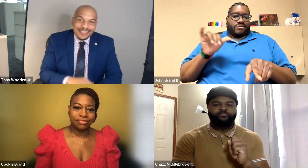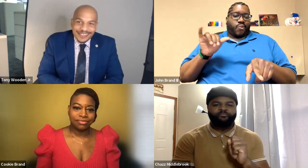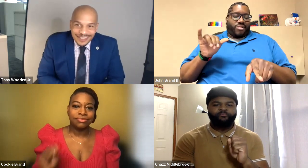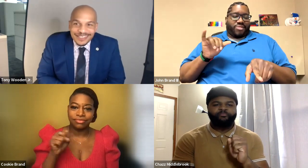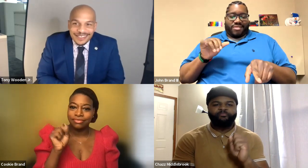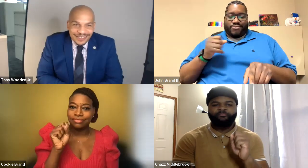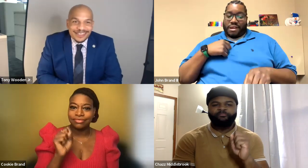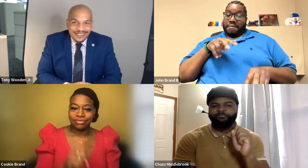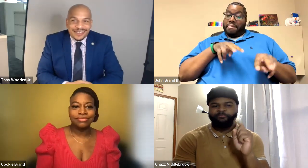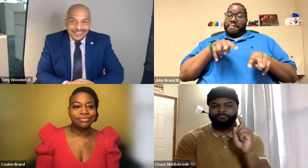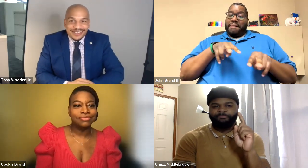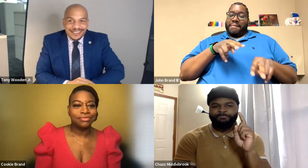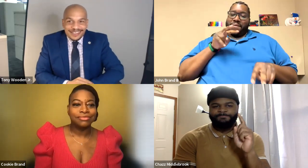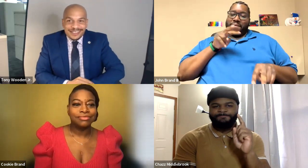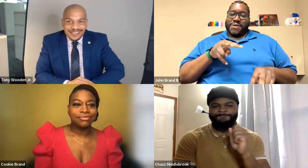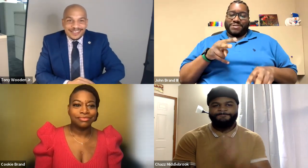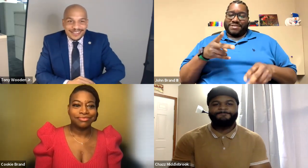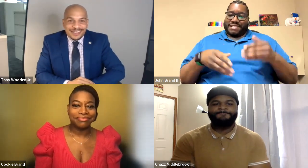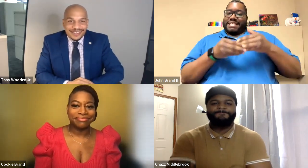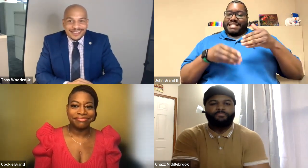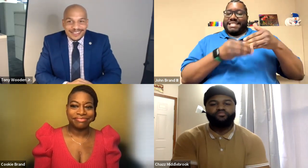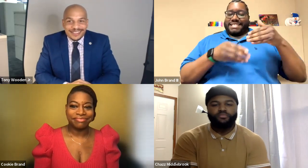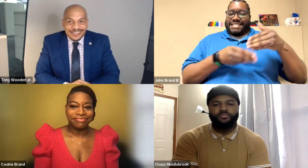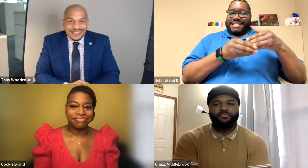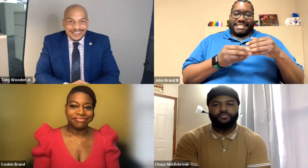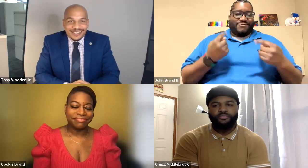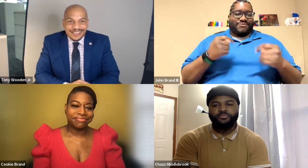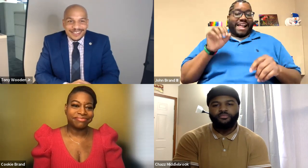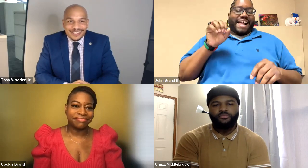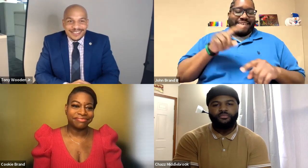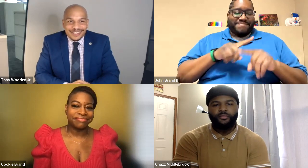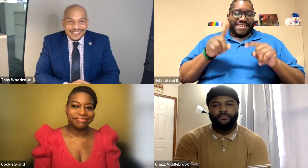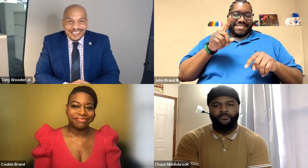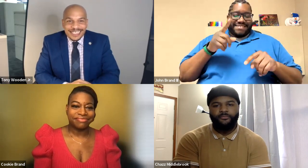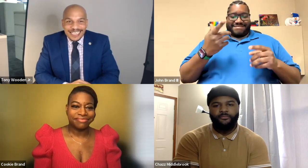going forward. And I've been keeping an eye on that. It's pretty good to know that he knows all these little details.